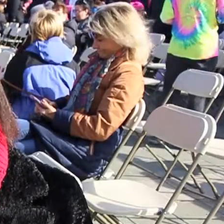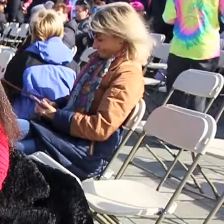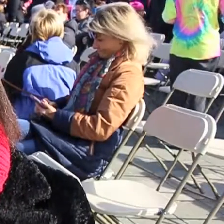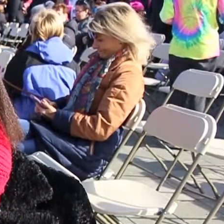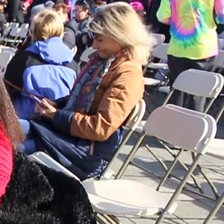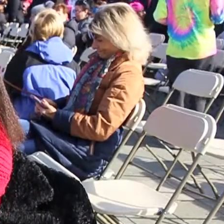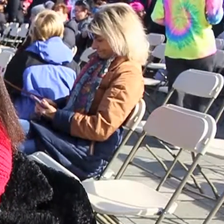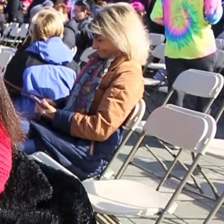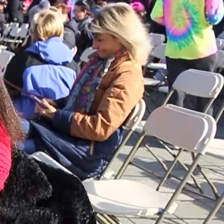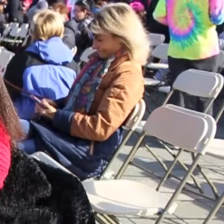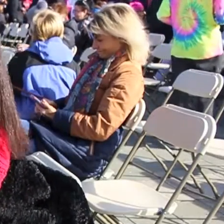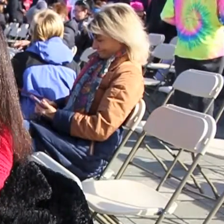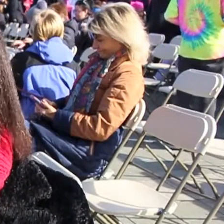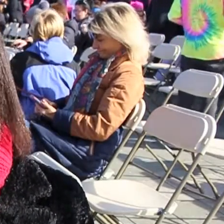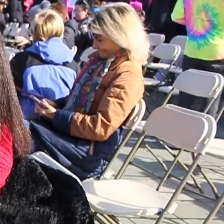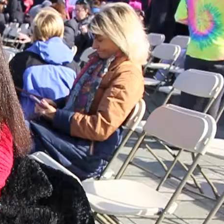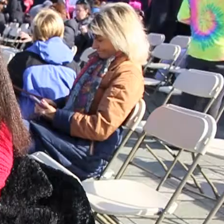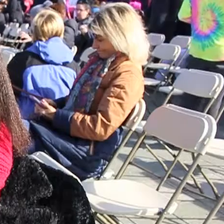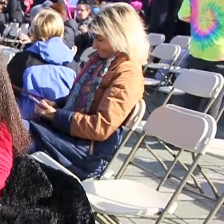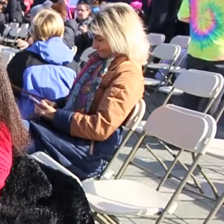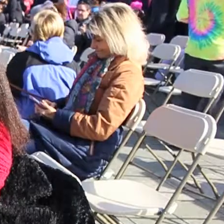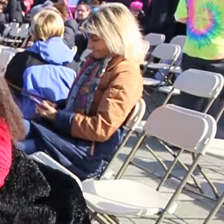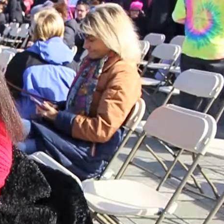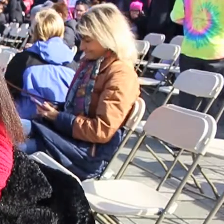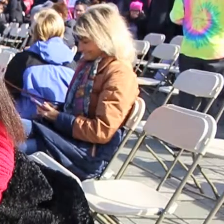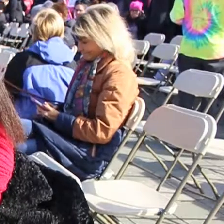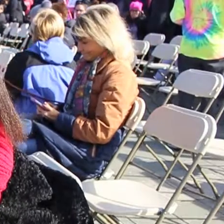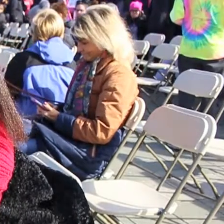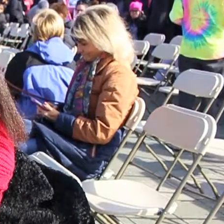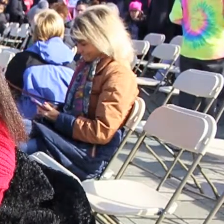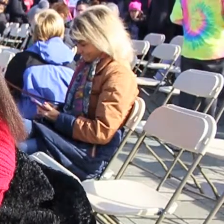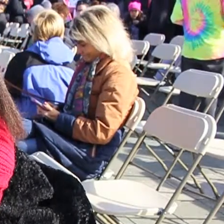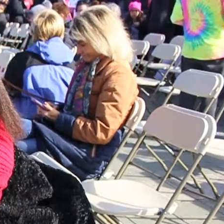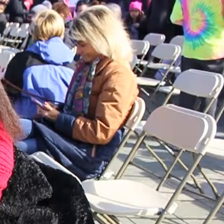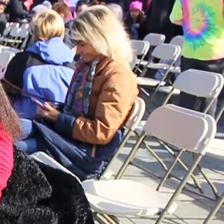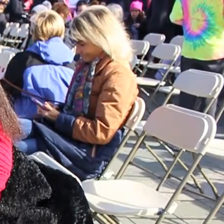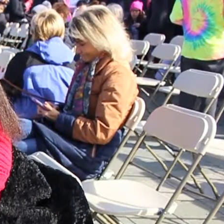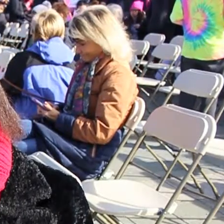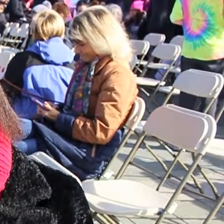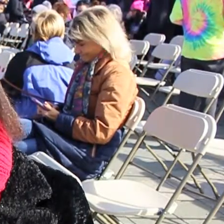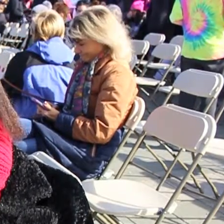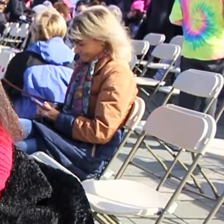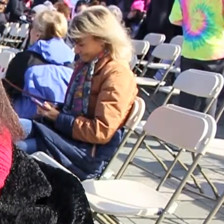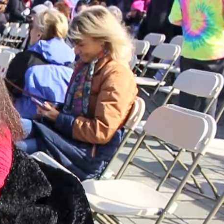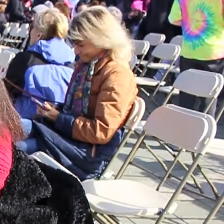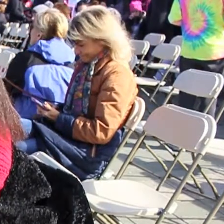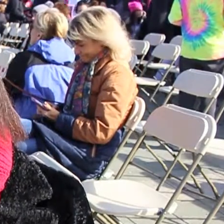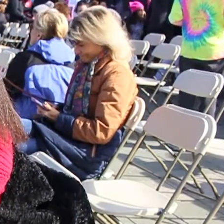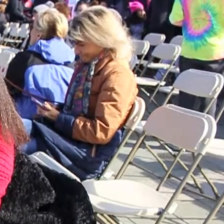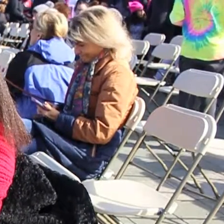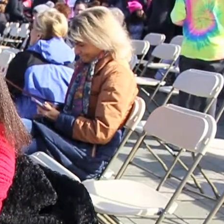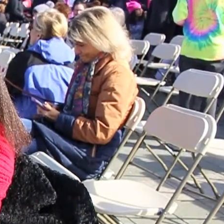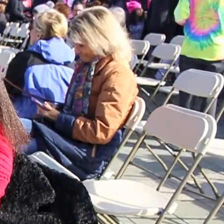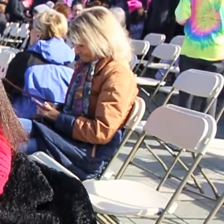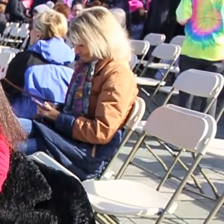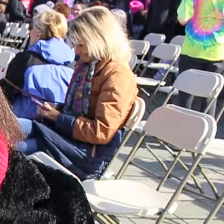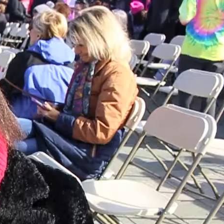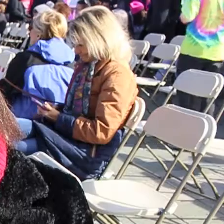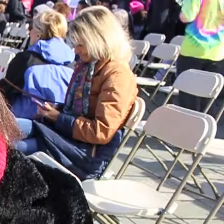this march means justice for all, because when we stand up for